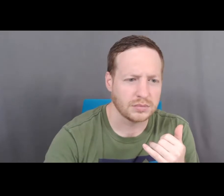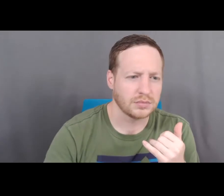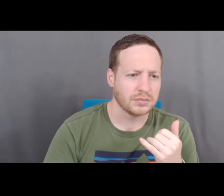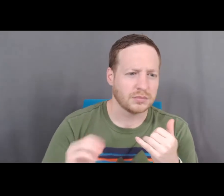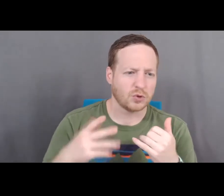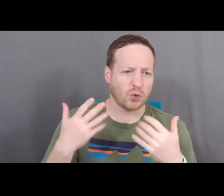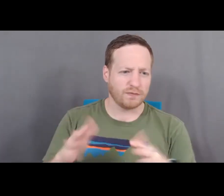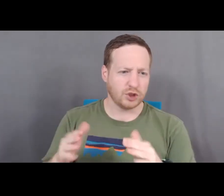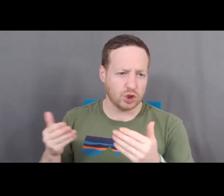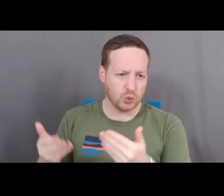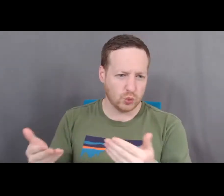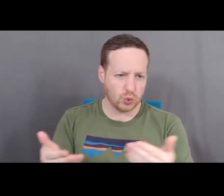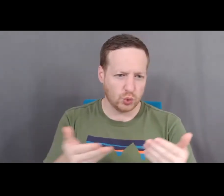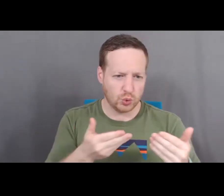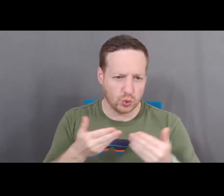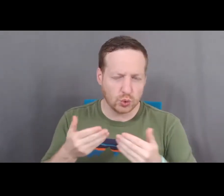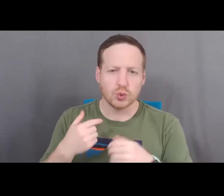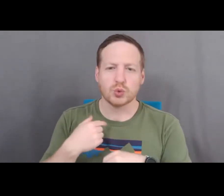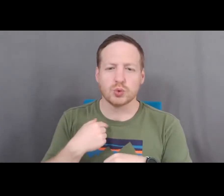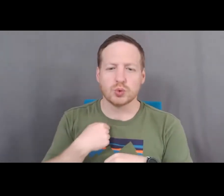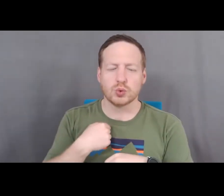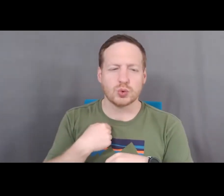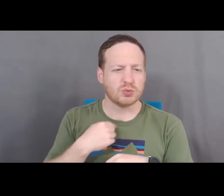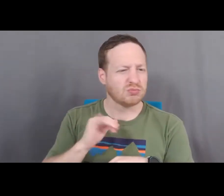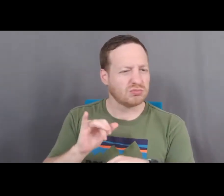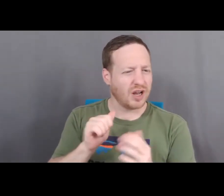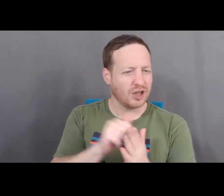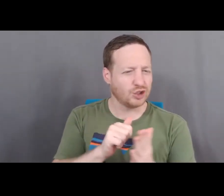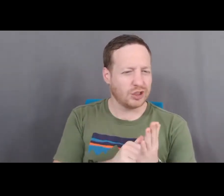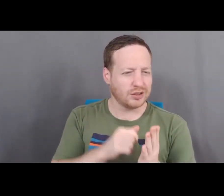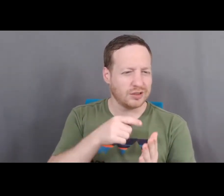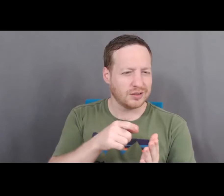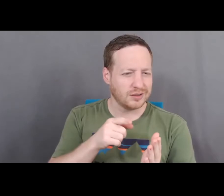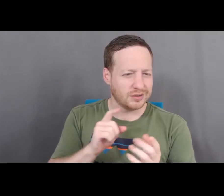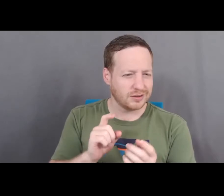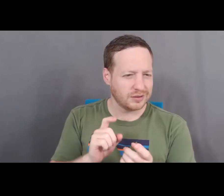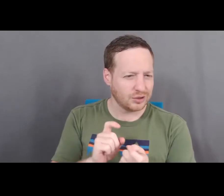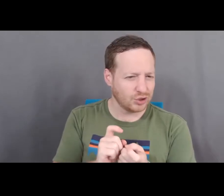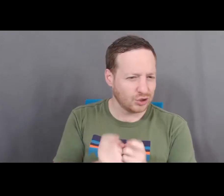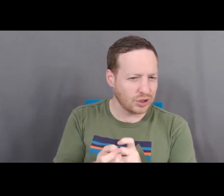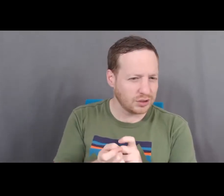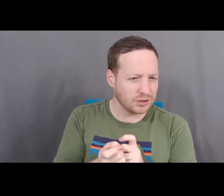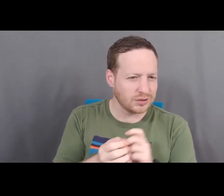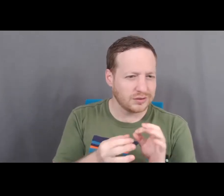I'm just looking at the next item. We did the introductions. The agenda